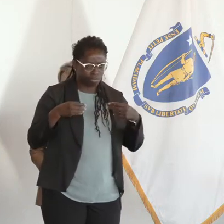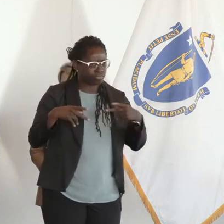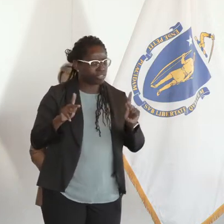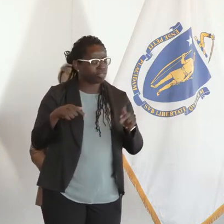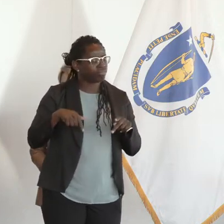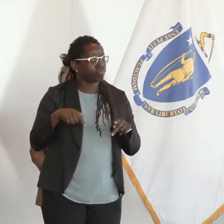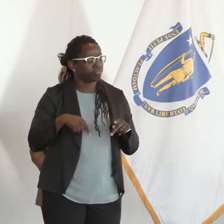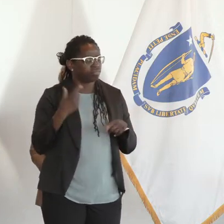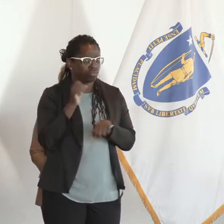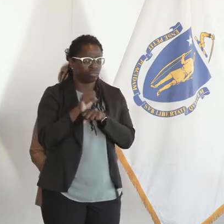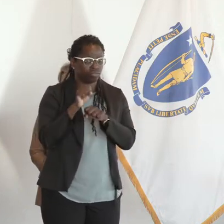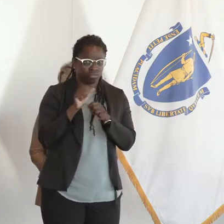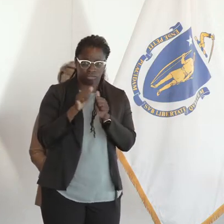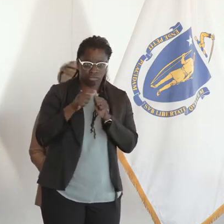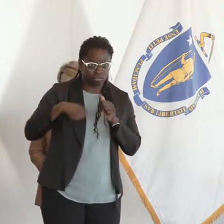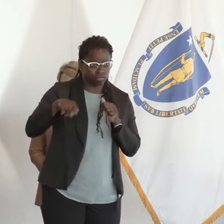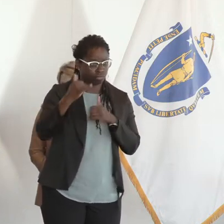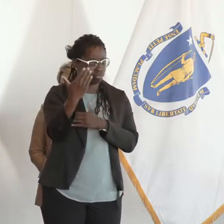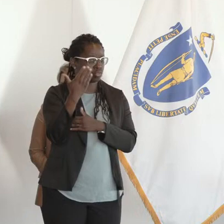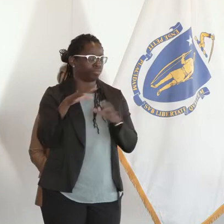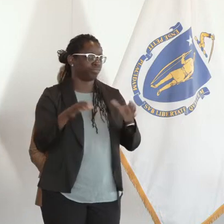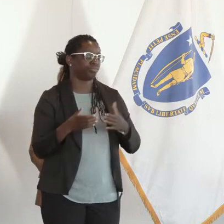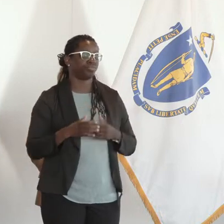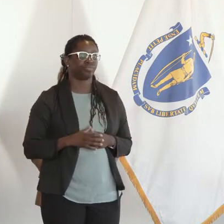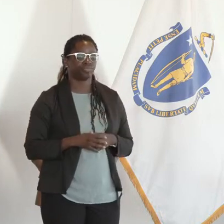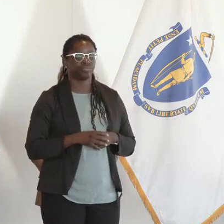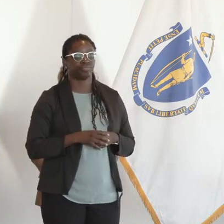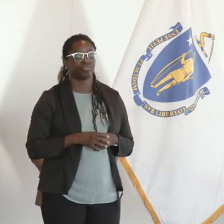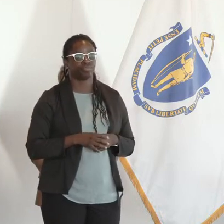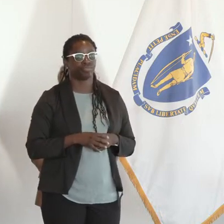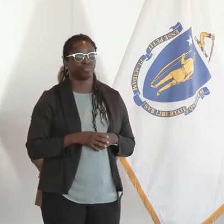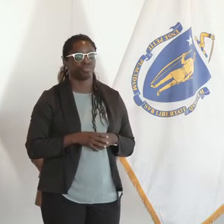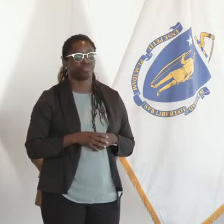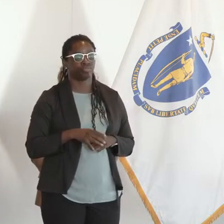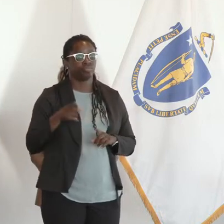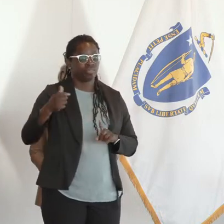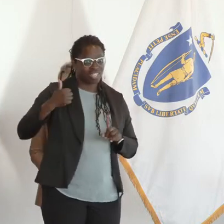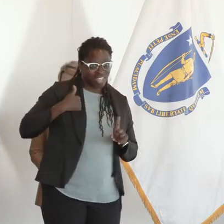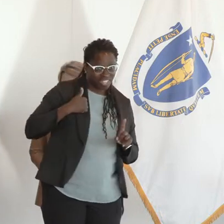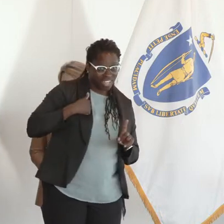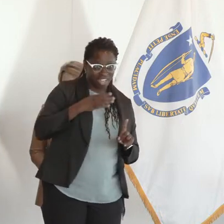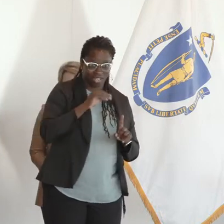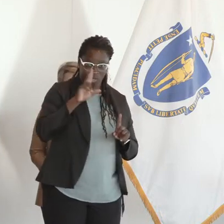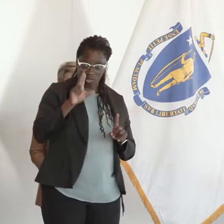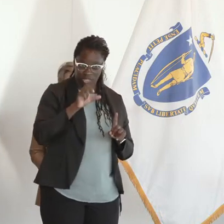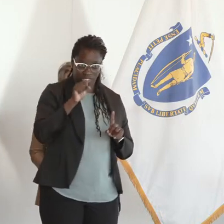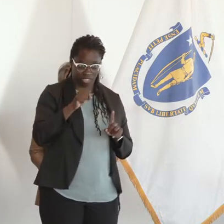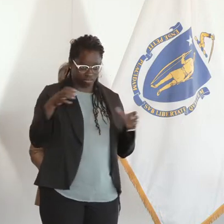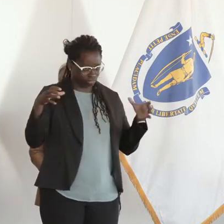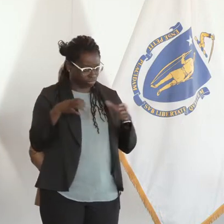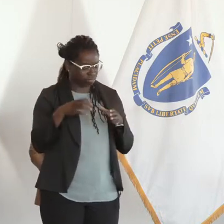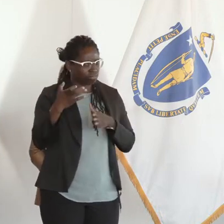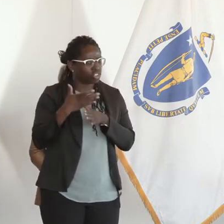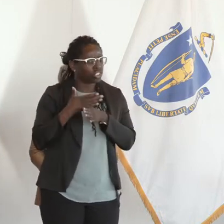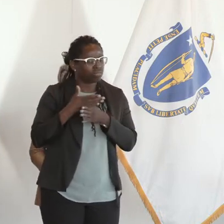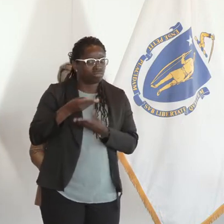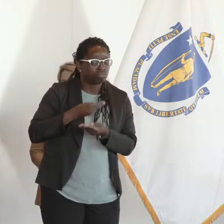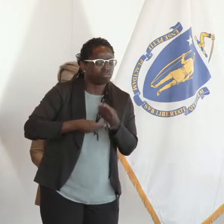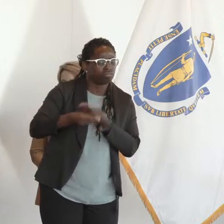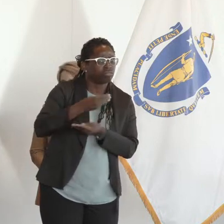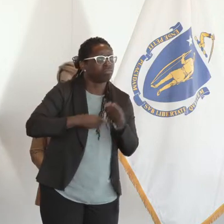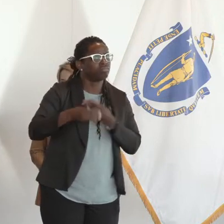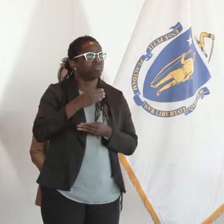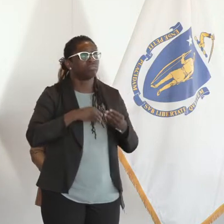of you this morning. And Canada and the United States share the world's largest and longest international